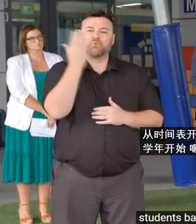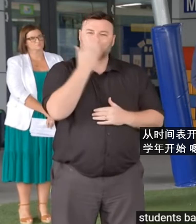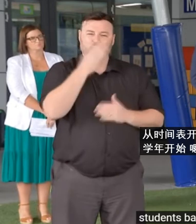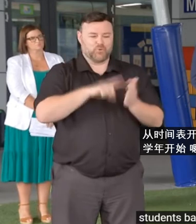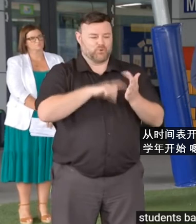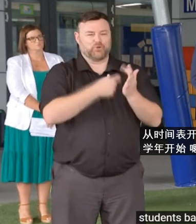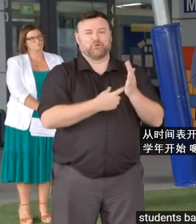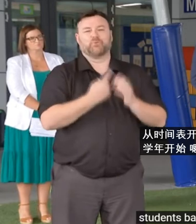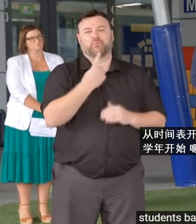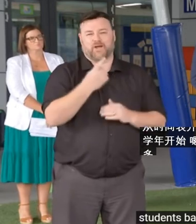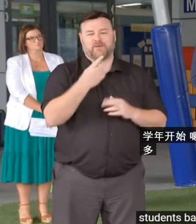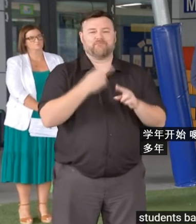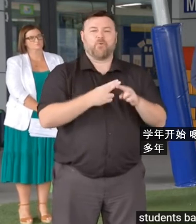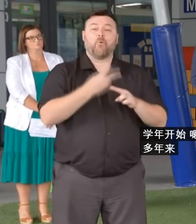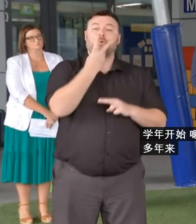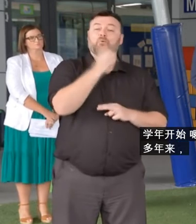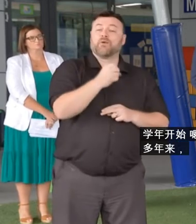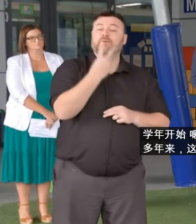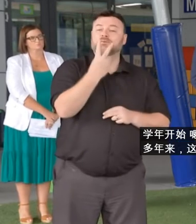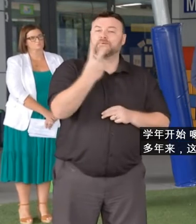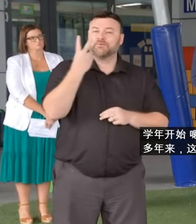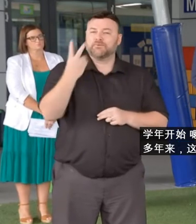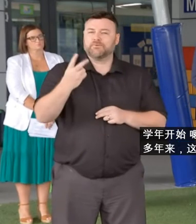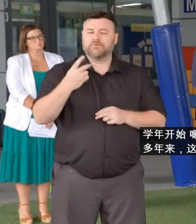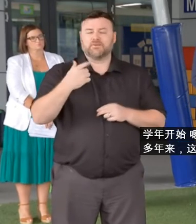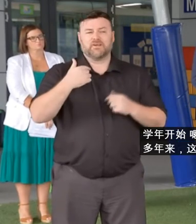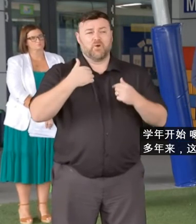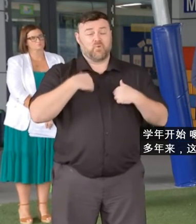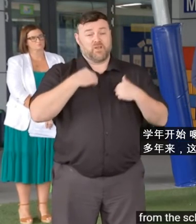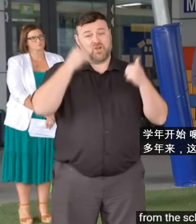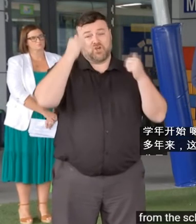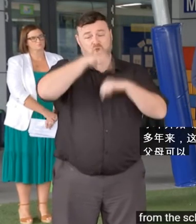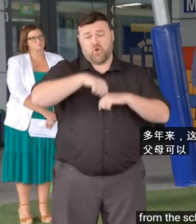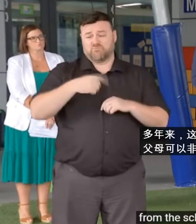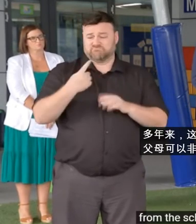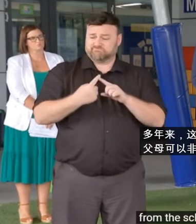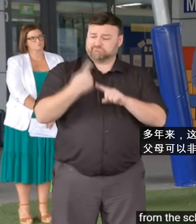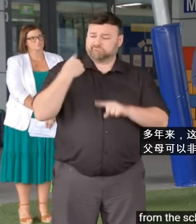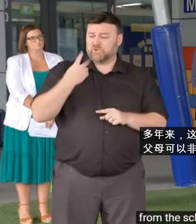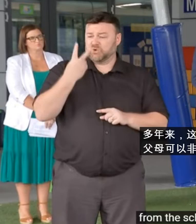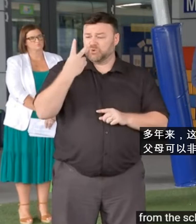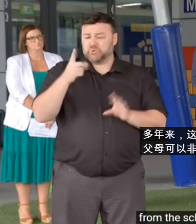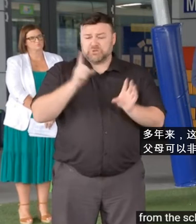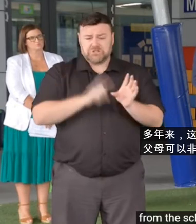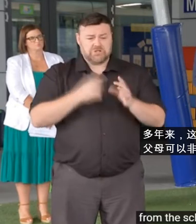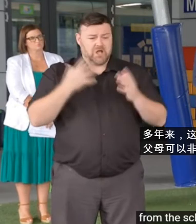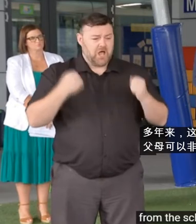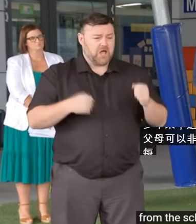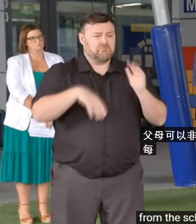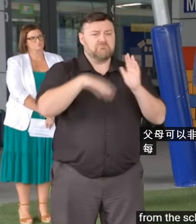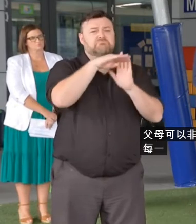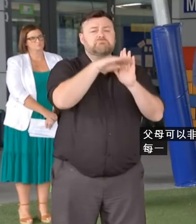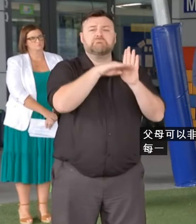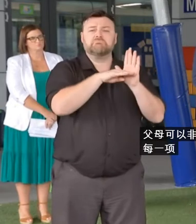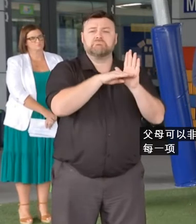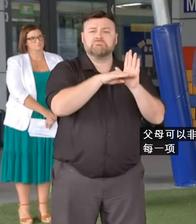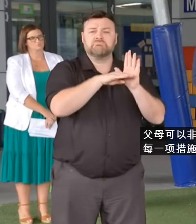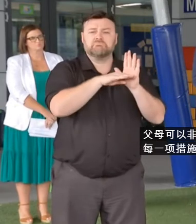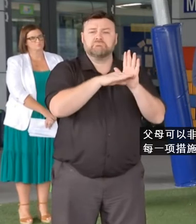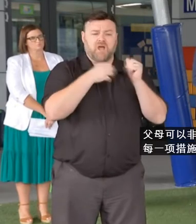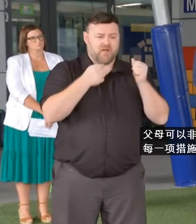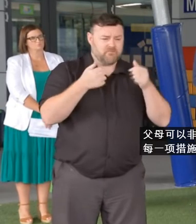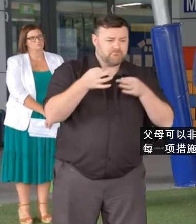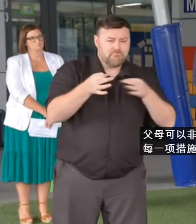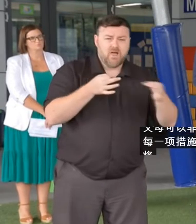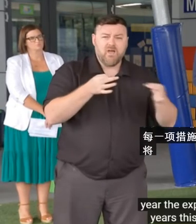year. With the experience of the last 2 years, this framework, I think parents can be very confident that every measure that's